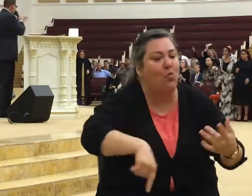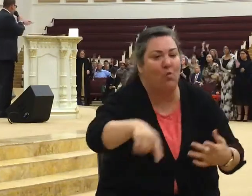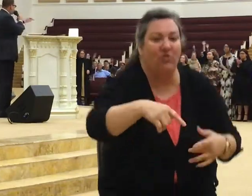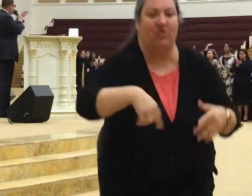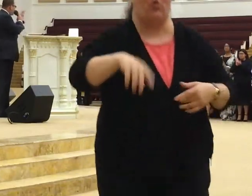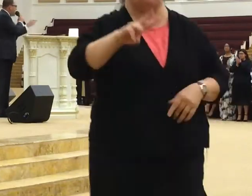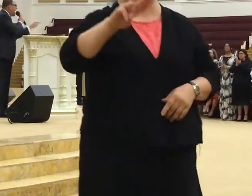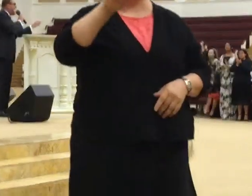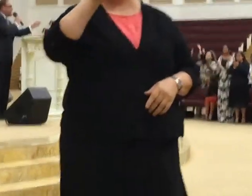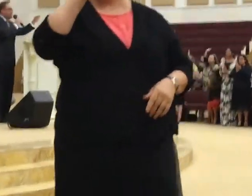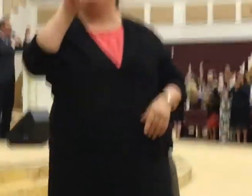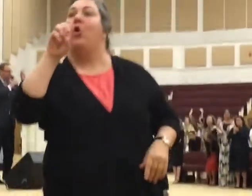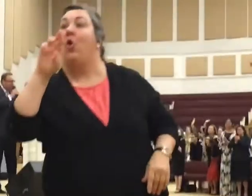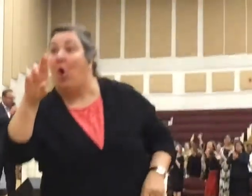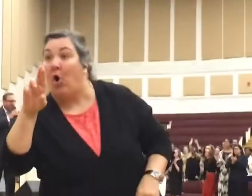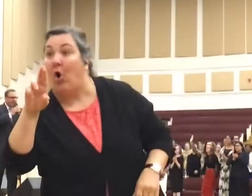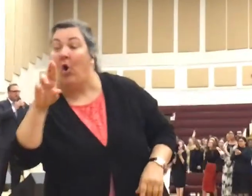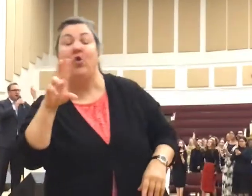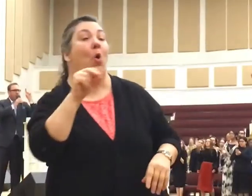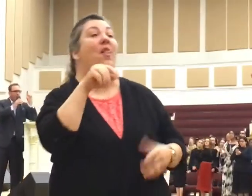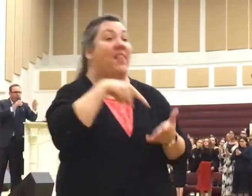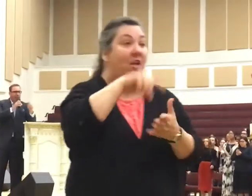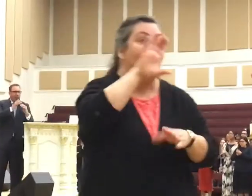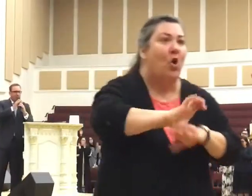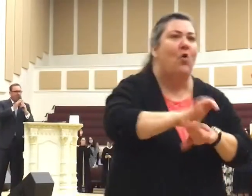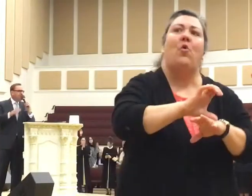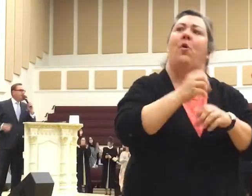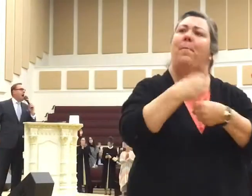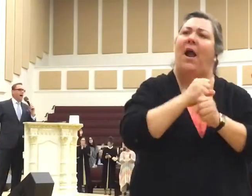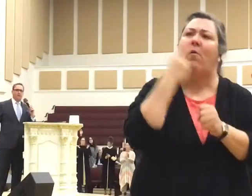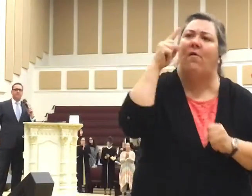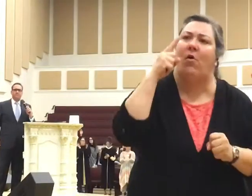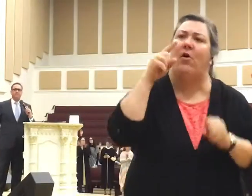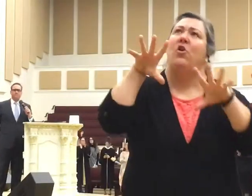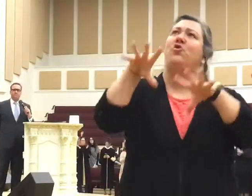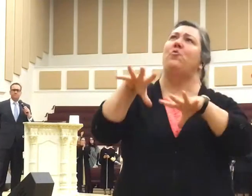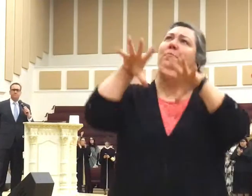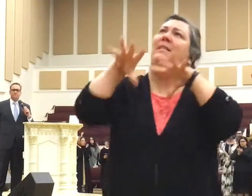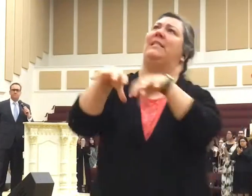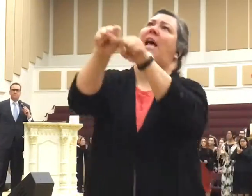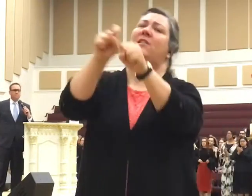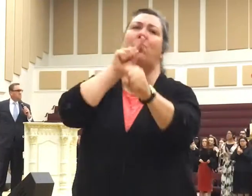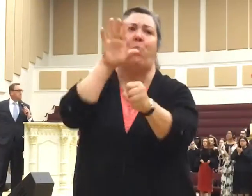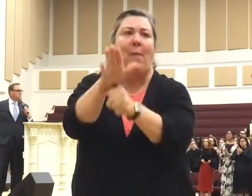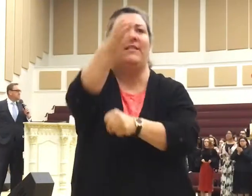This church was made to possess the promises of God.